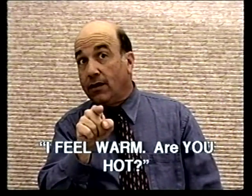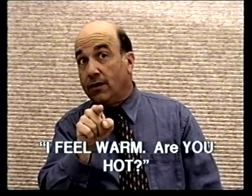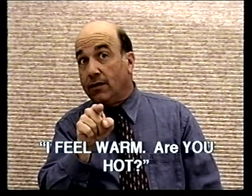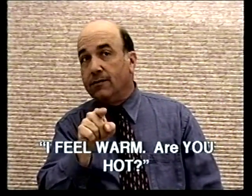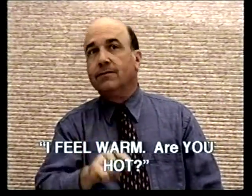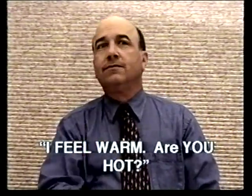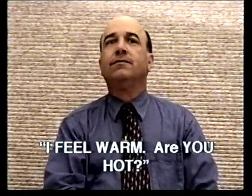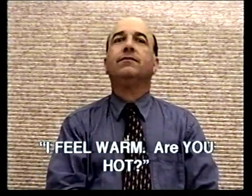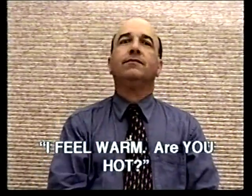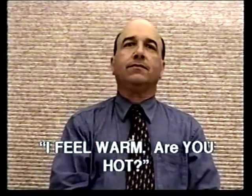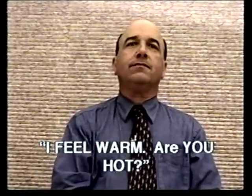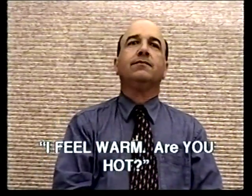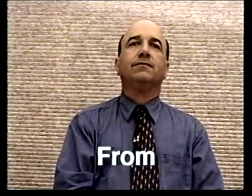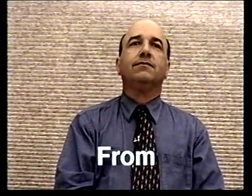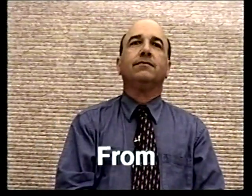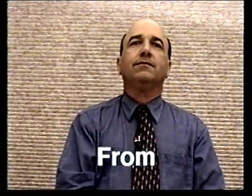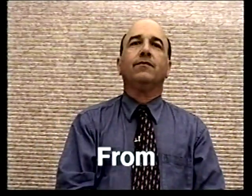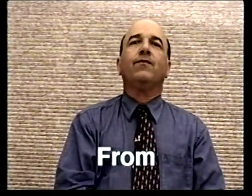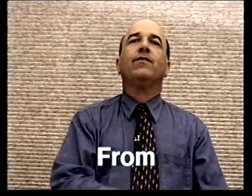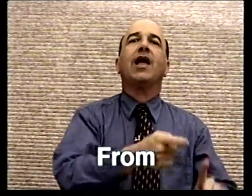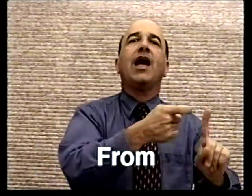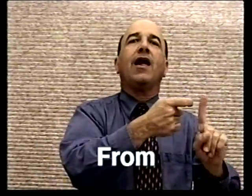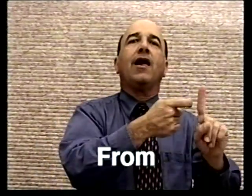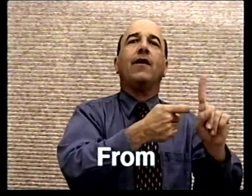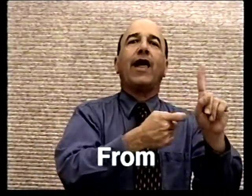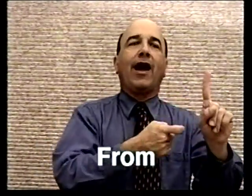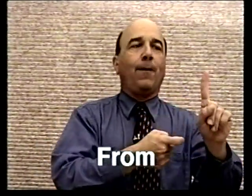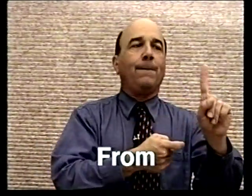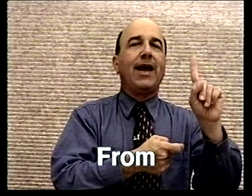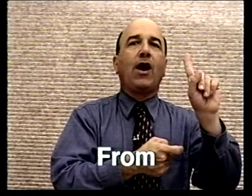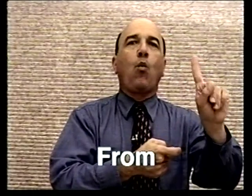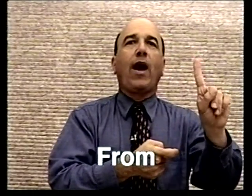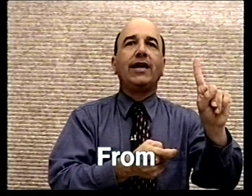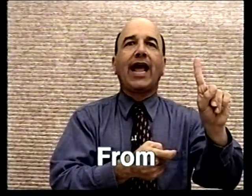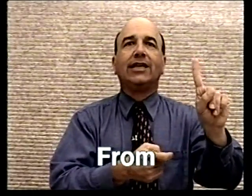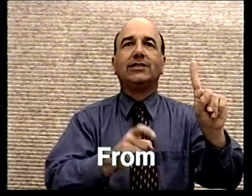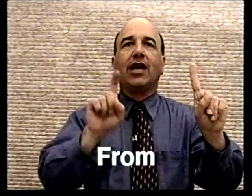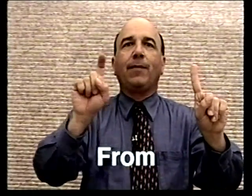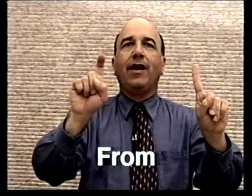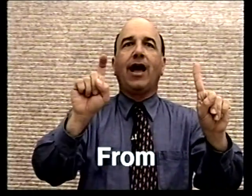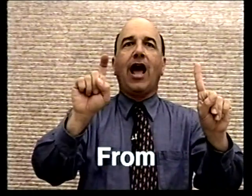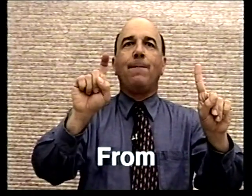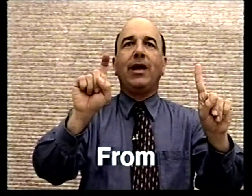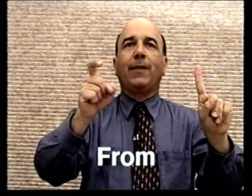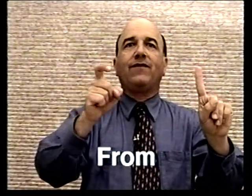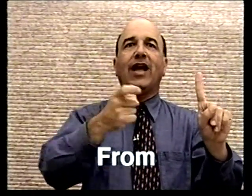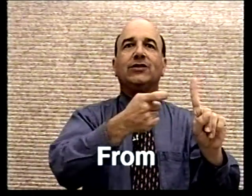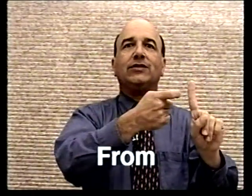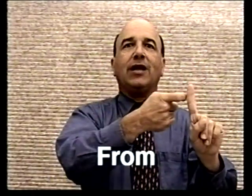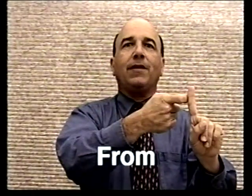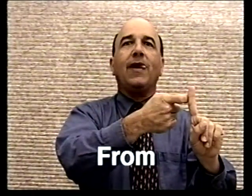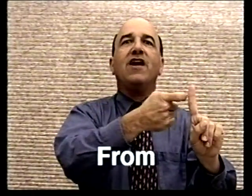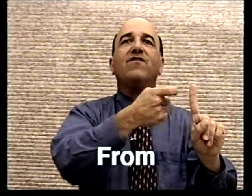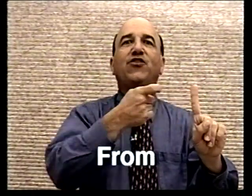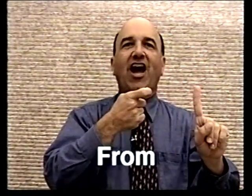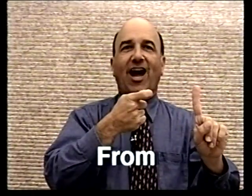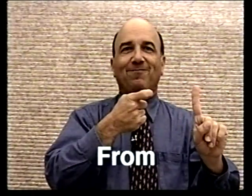Now, make a one-hand shape and make this hand shape. Fam.